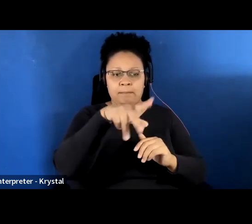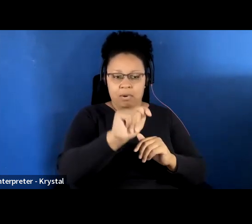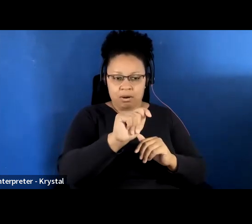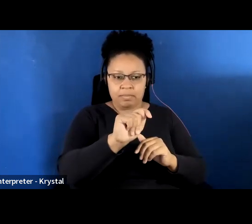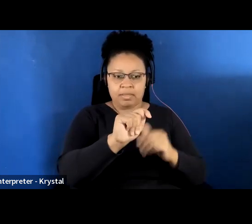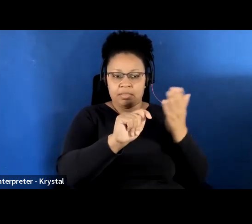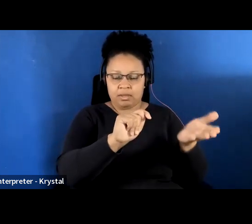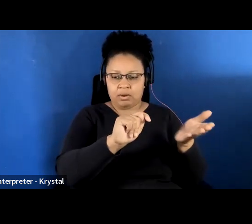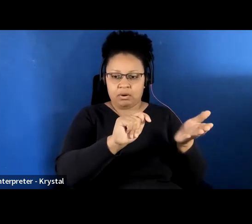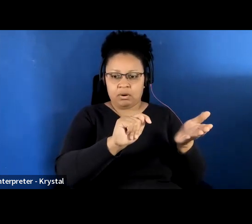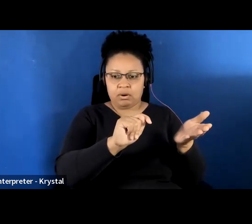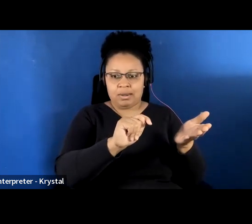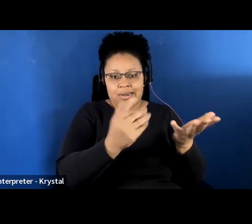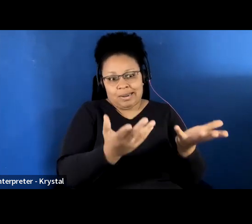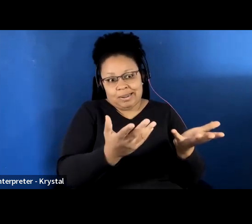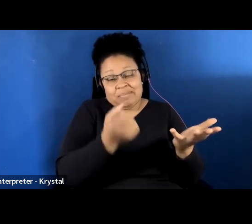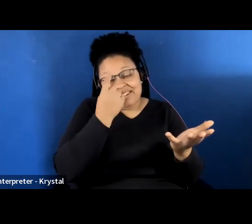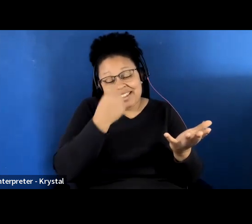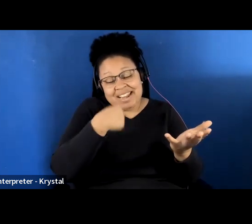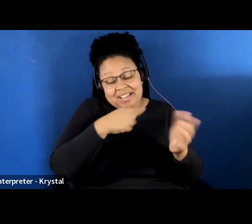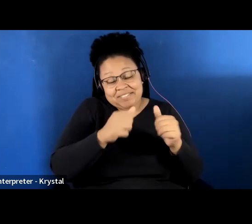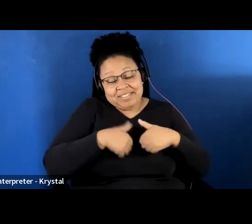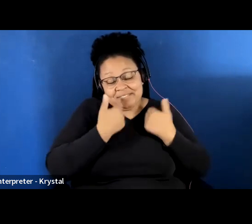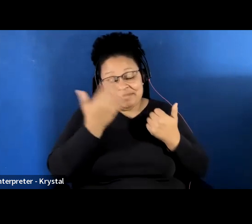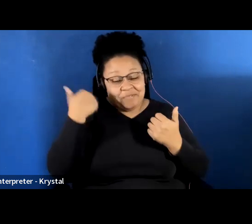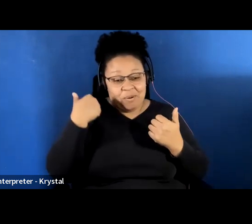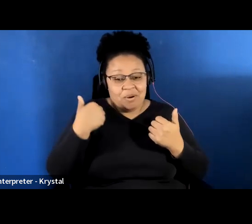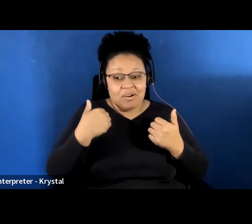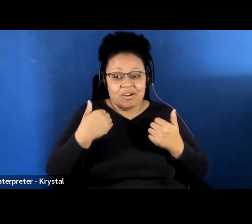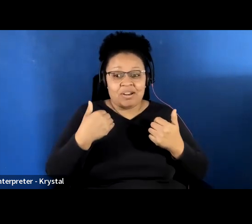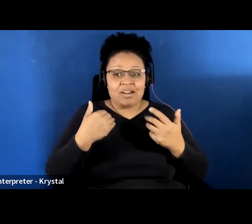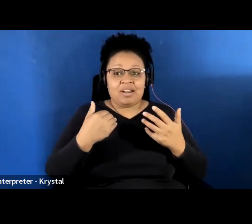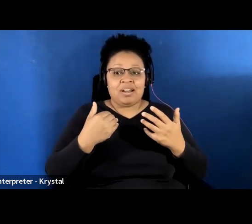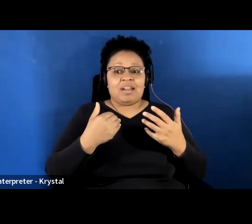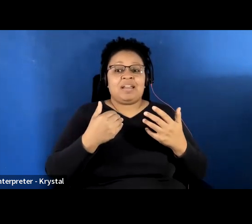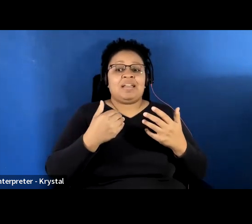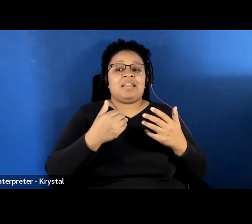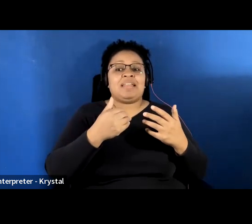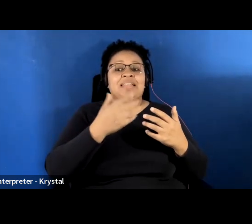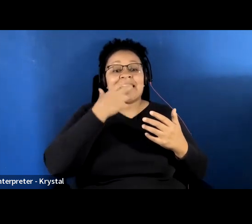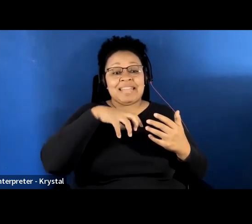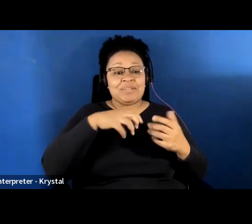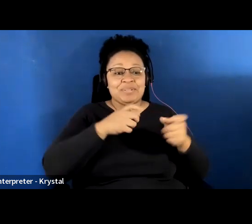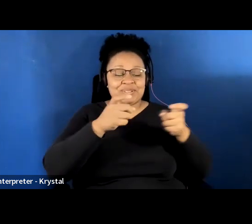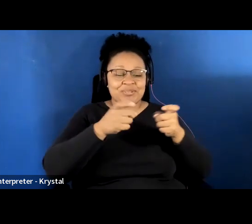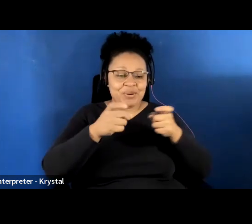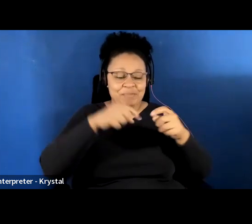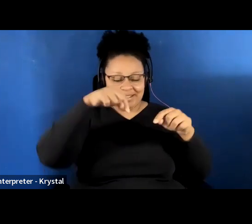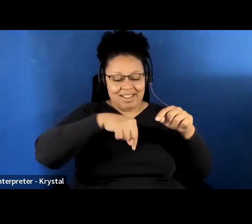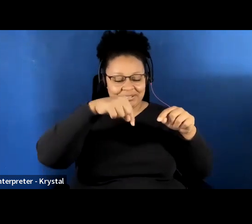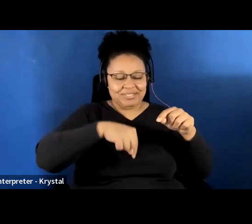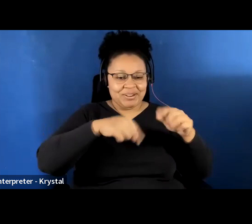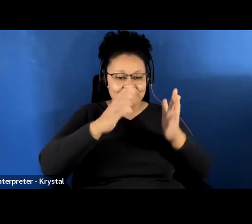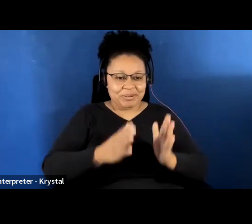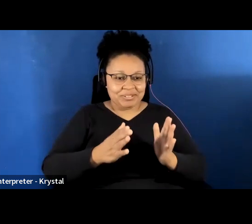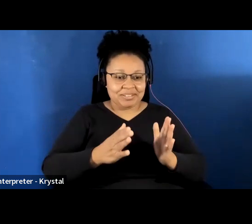building, although I've personally lived in apartment buildings where the heat was controlled by the downstairs neighbor. So it doesn't mean that